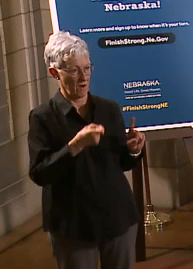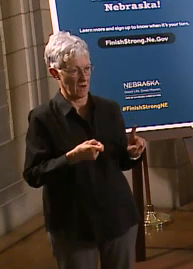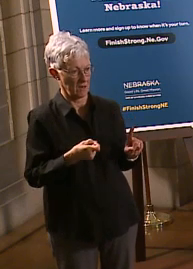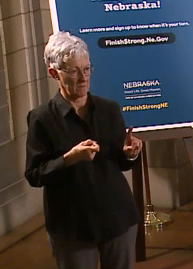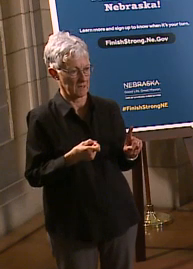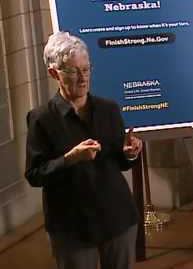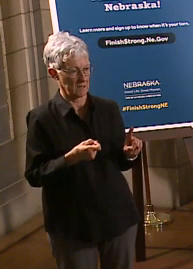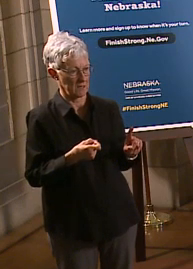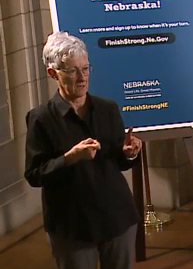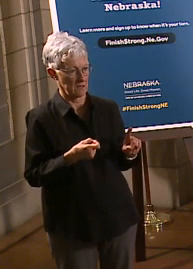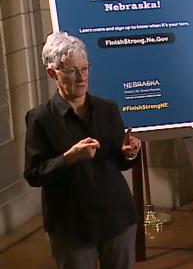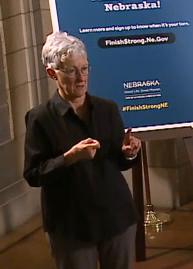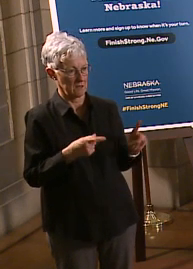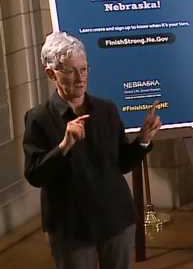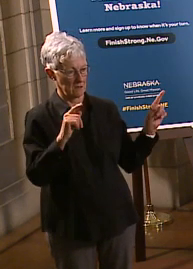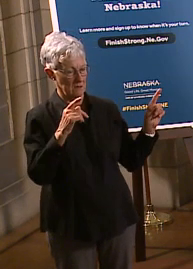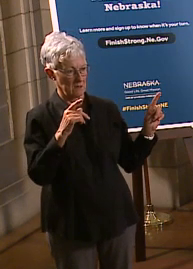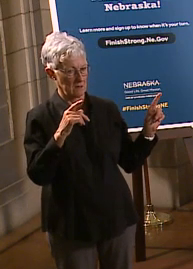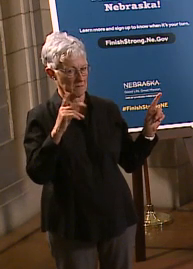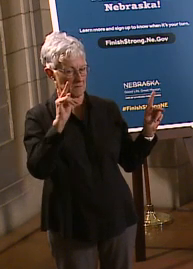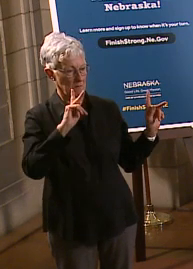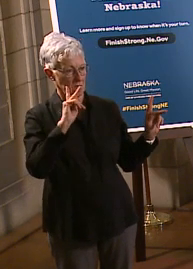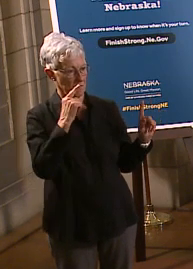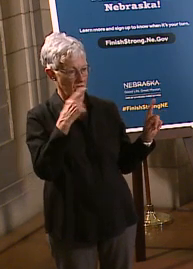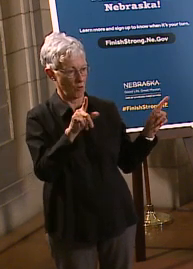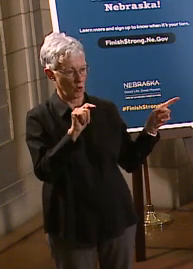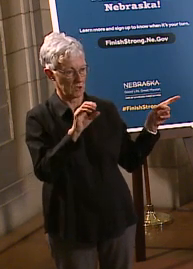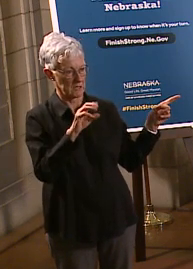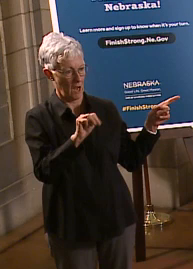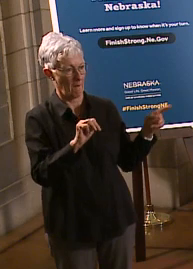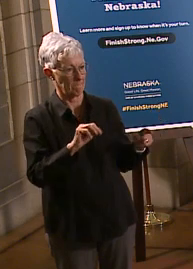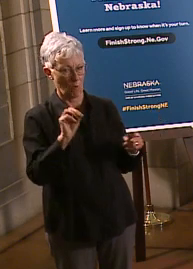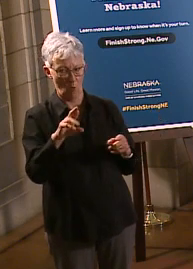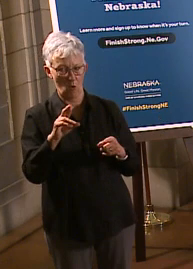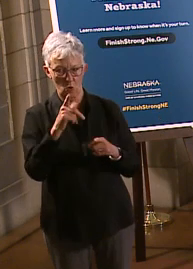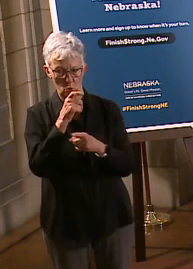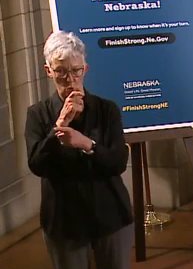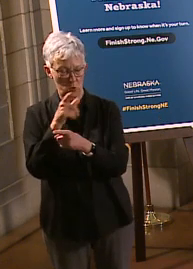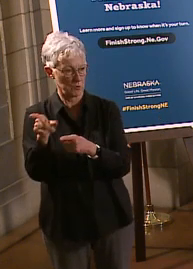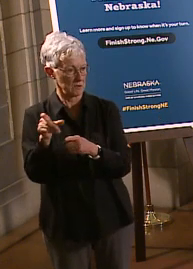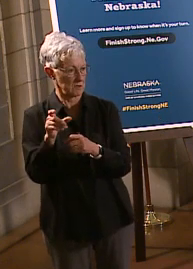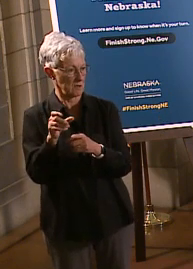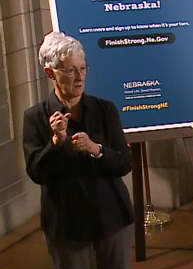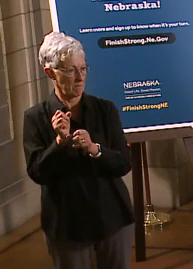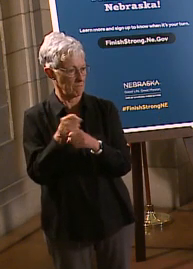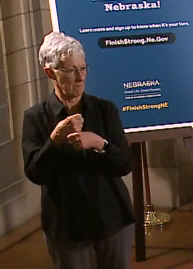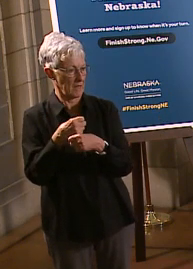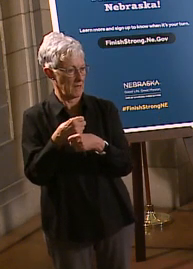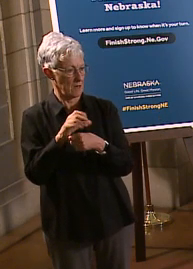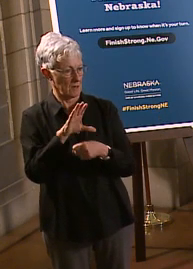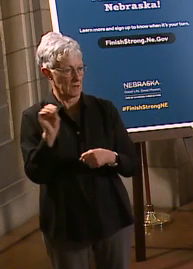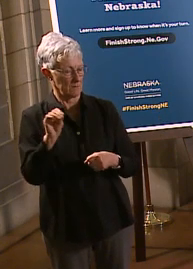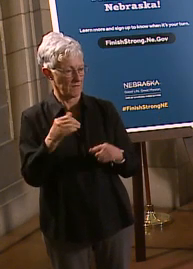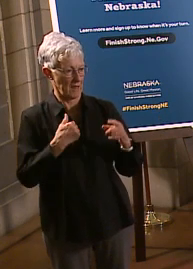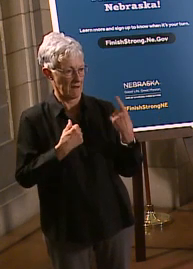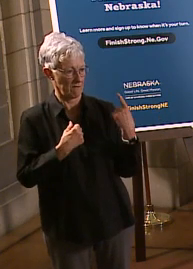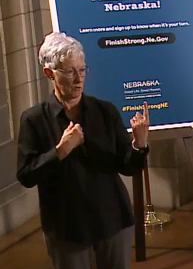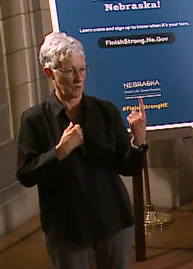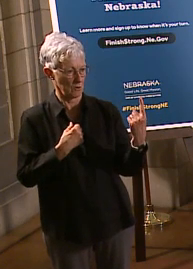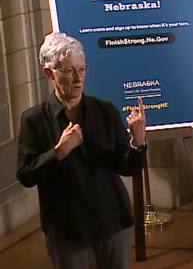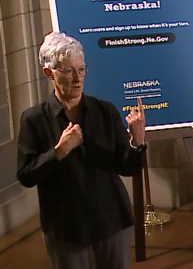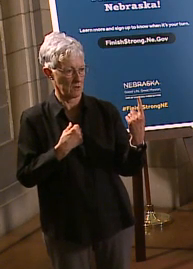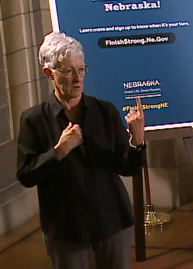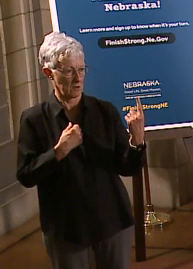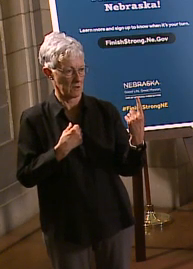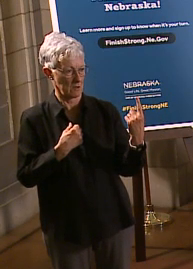in for Tom Poland or any of the plant managers that are here? Heath Peterson and Stuart Rogers. We may have one from Julie Anderson, but